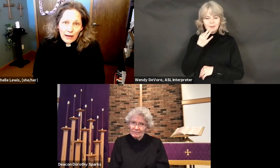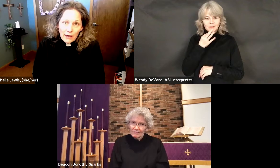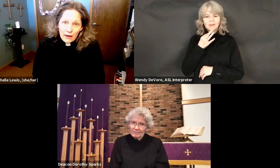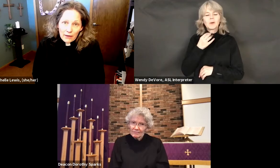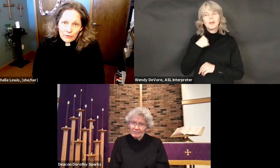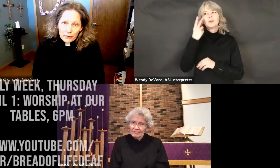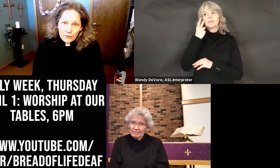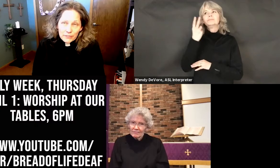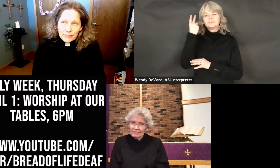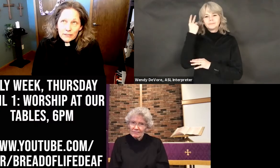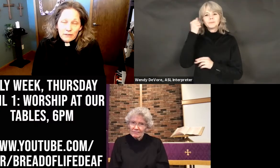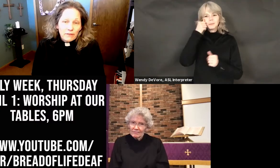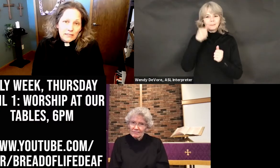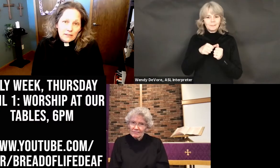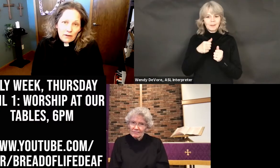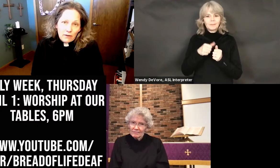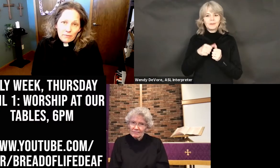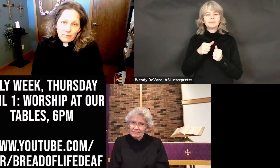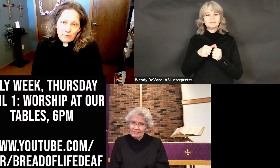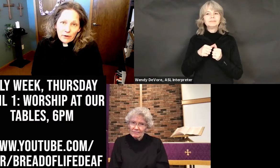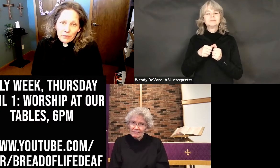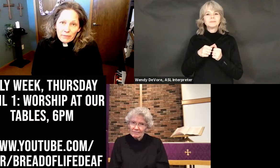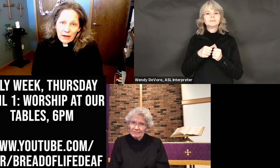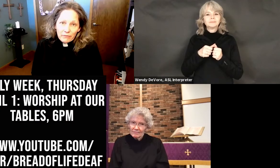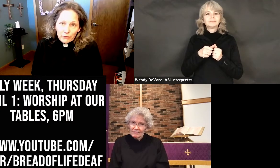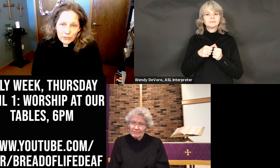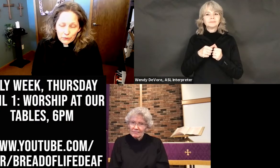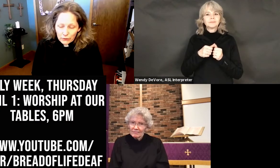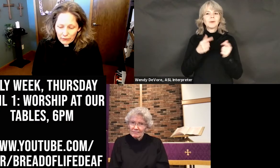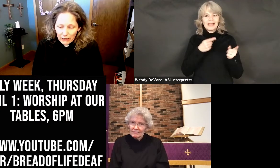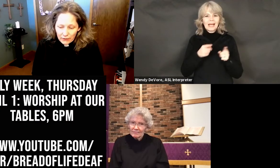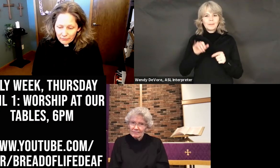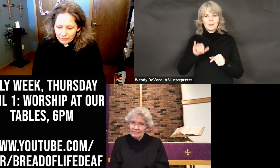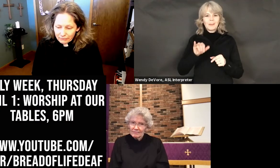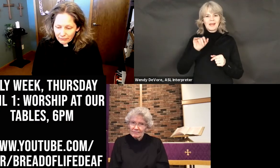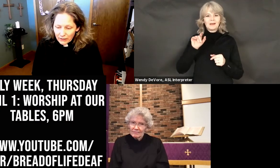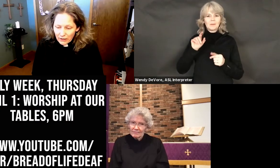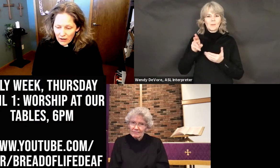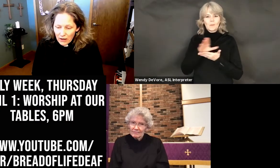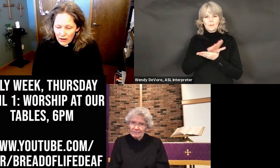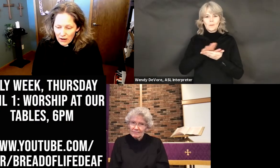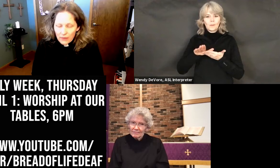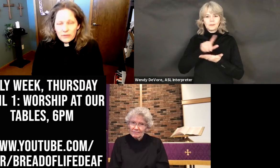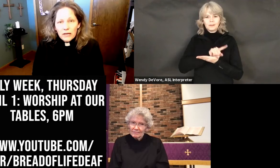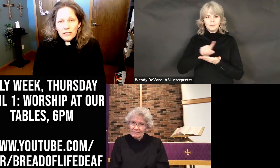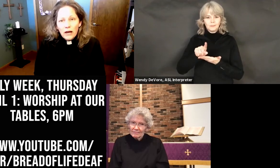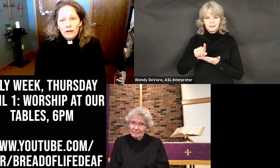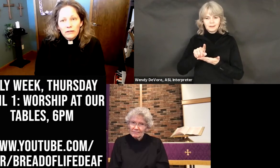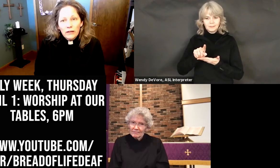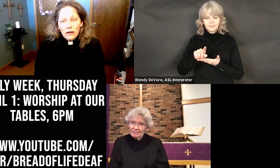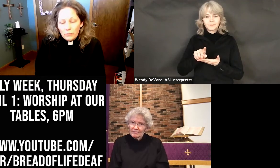remember those events from that first Holy Week. And